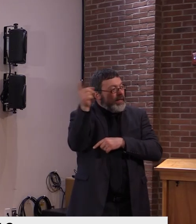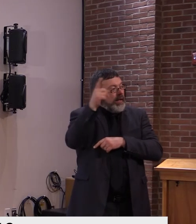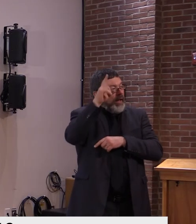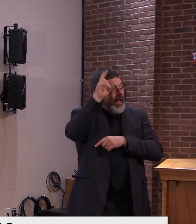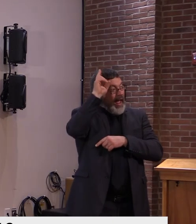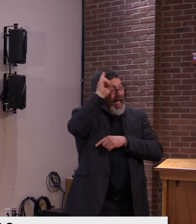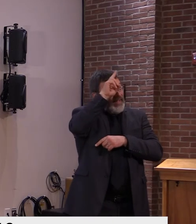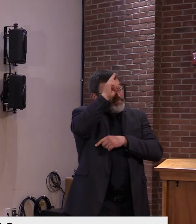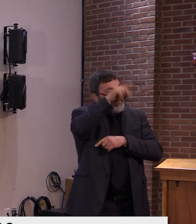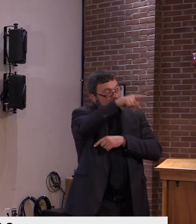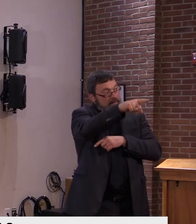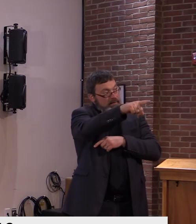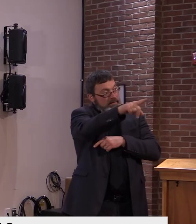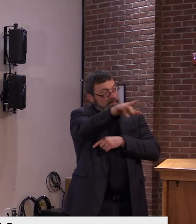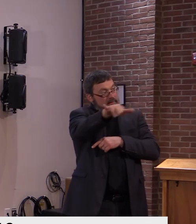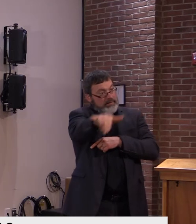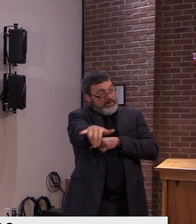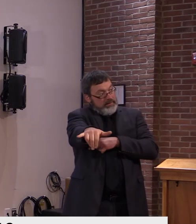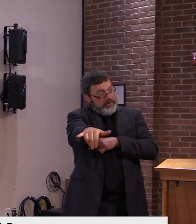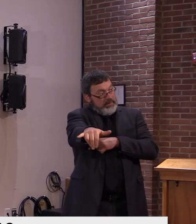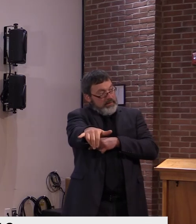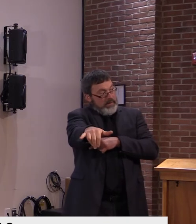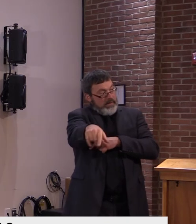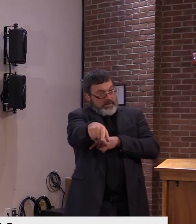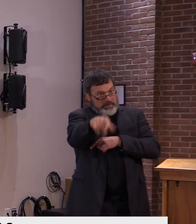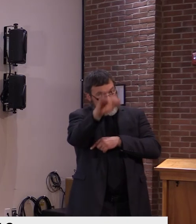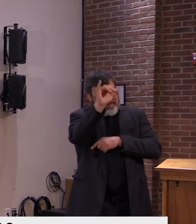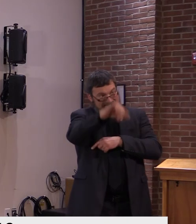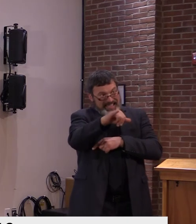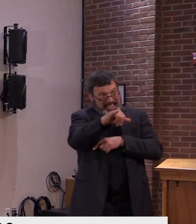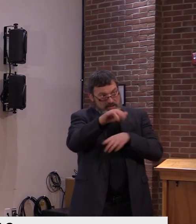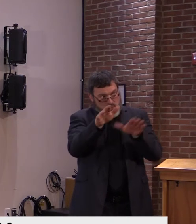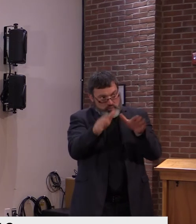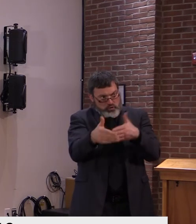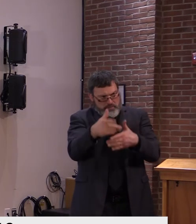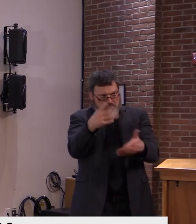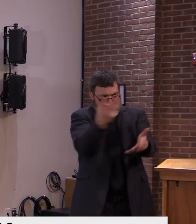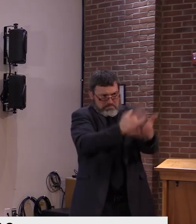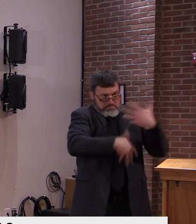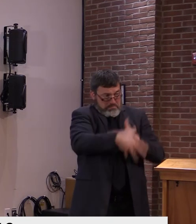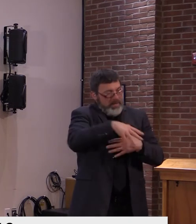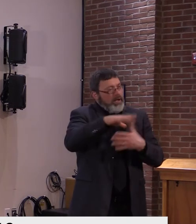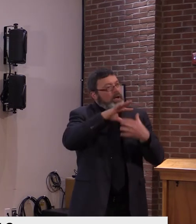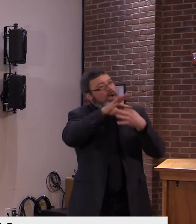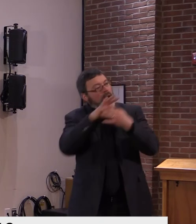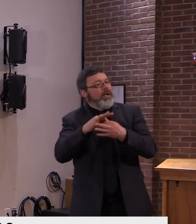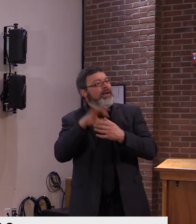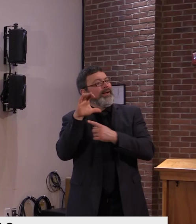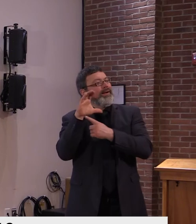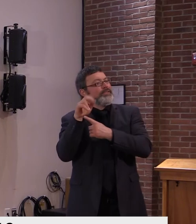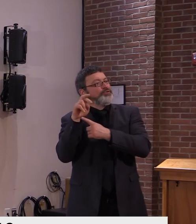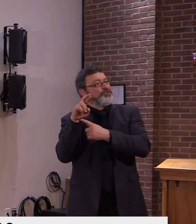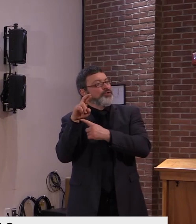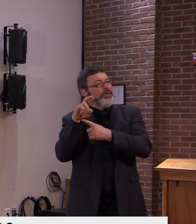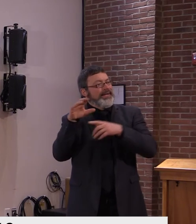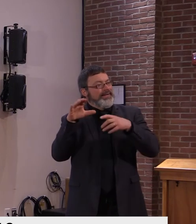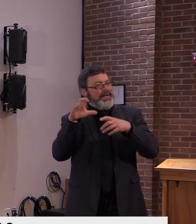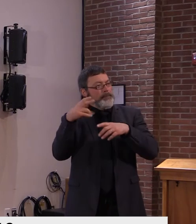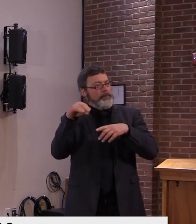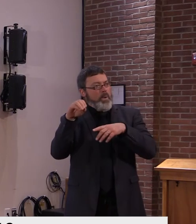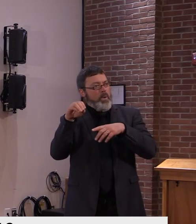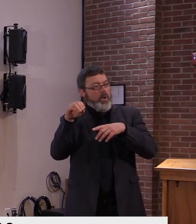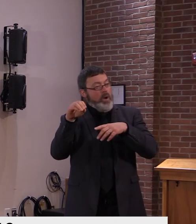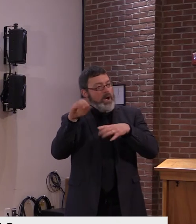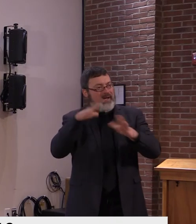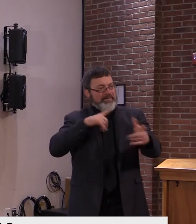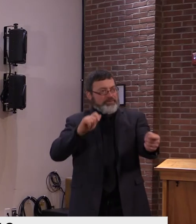even administer it around the state. But having said all that, I was not pushing back and saying this should